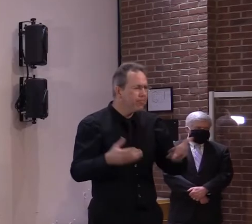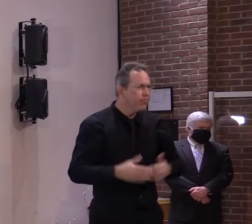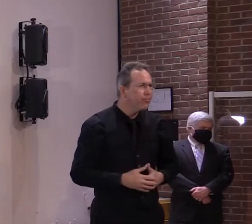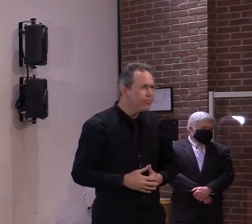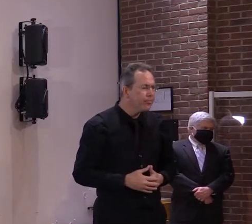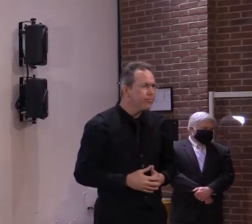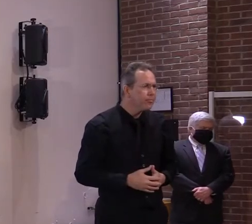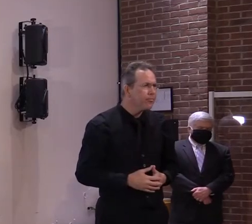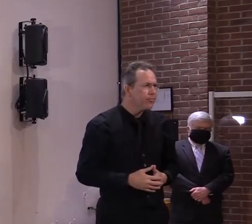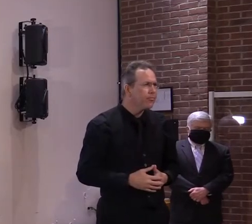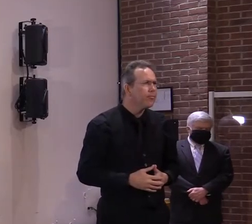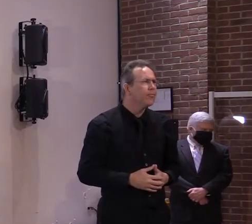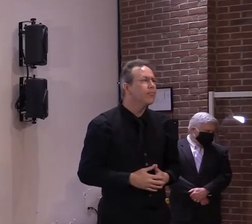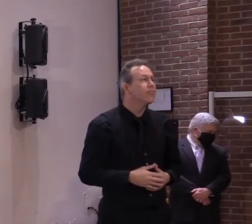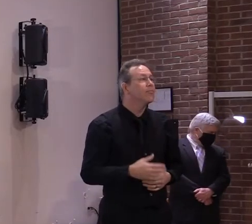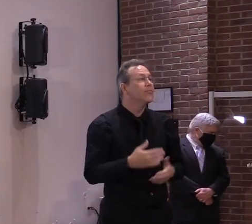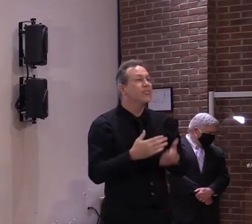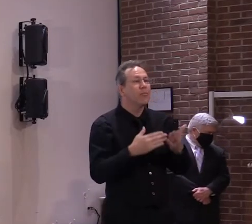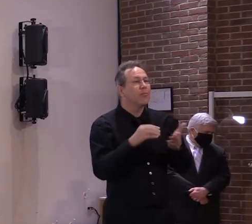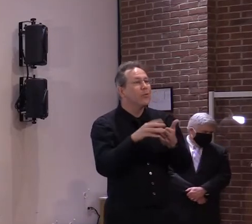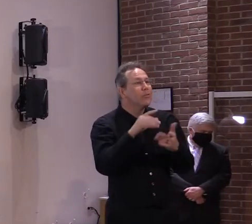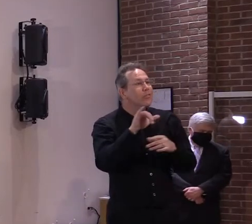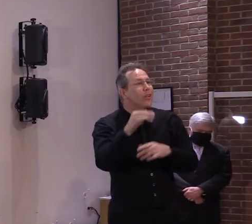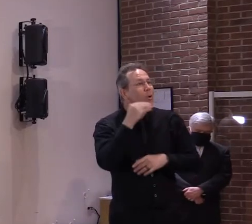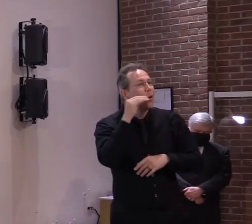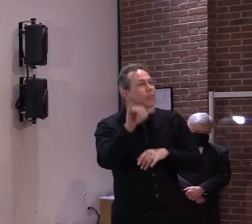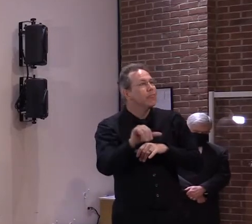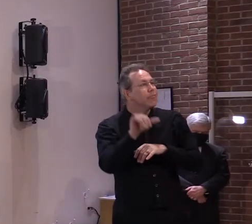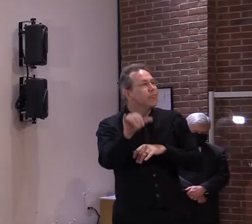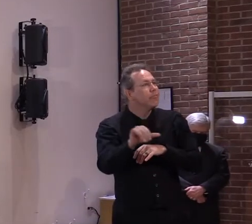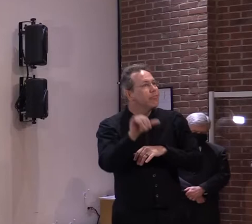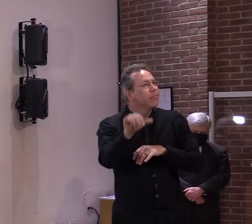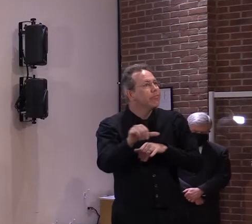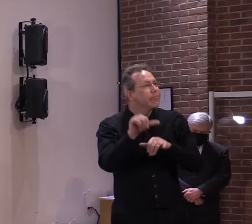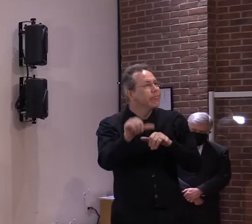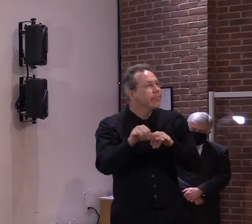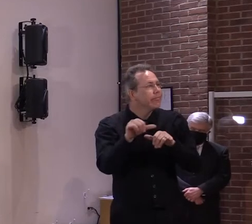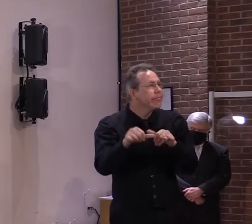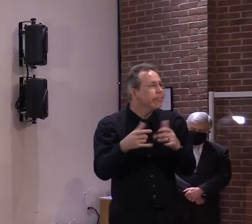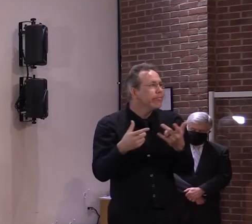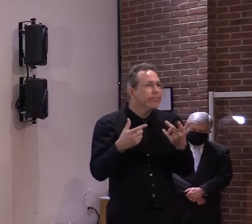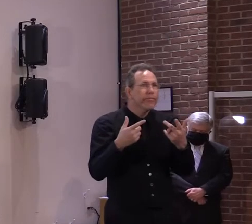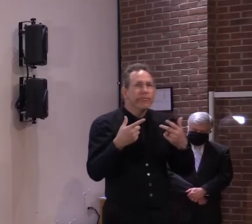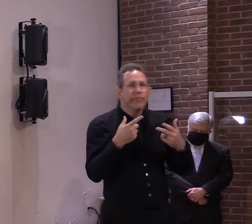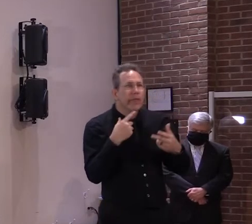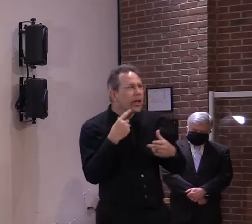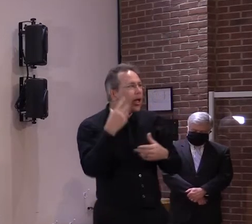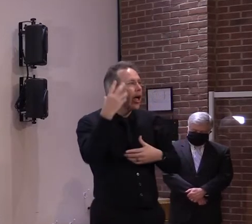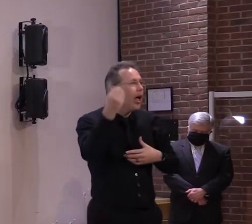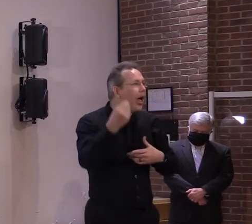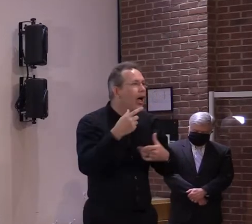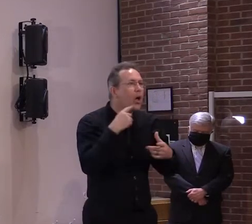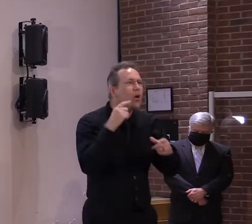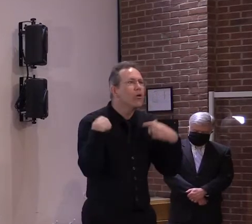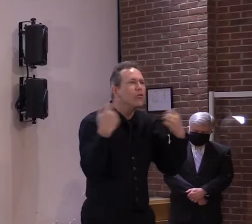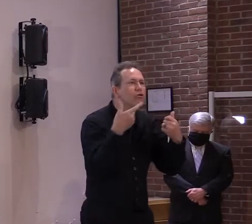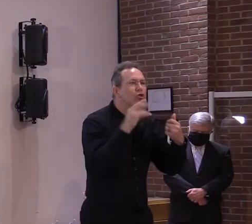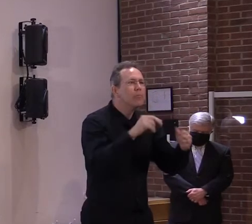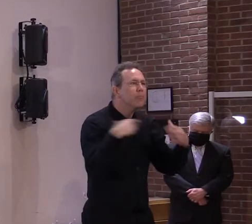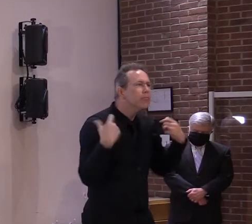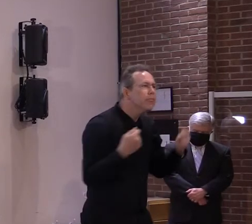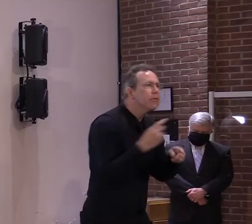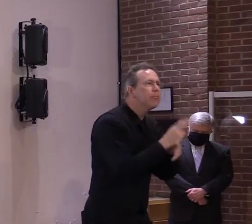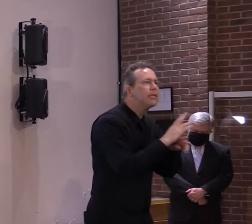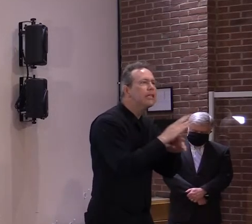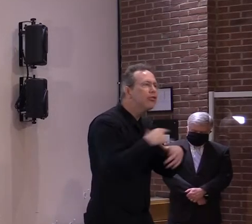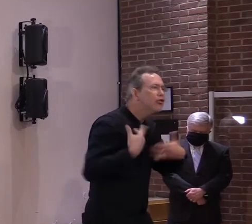having the benefit of physical education classes and sports activities, et cetera, and returning one's focus on the